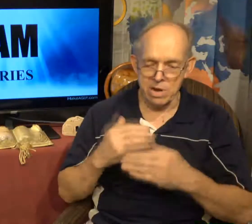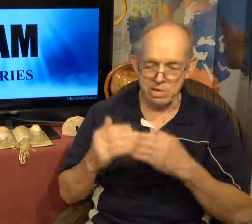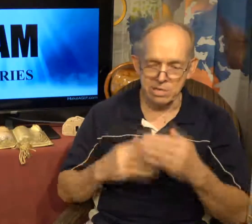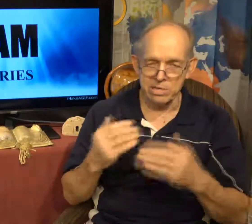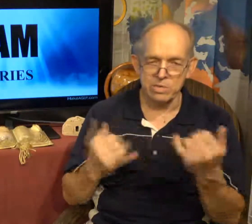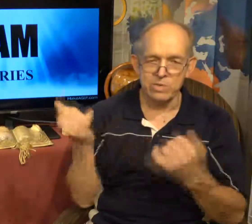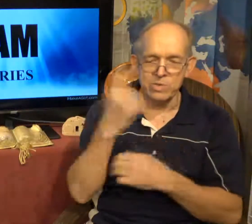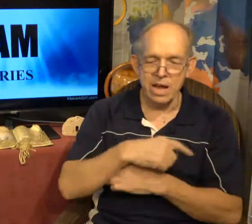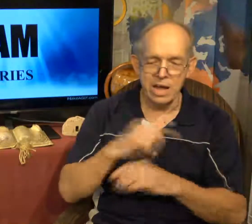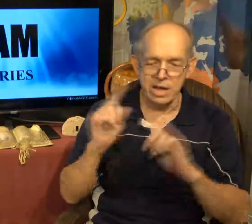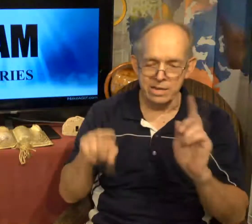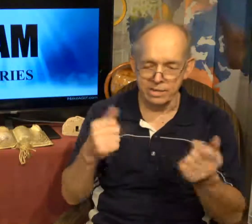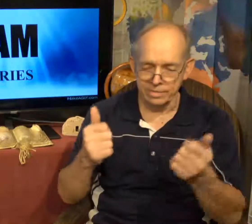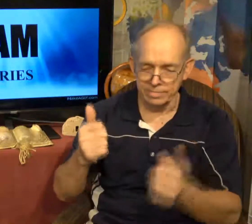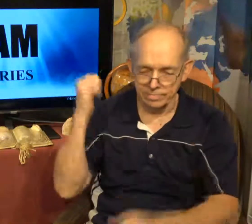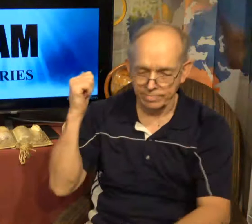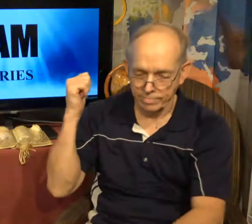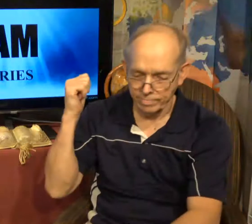serious. Today,